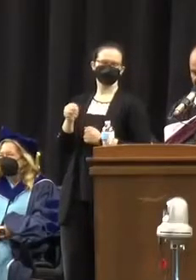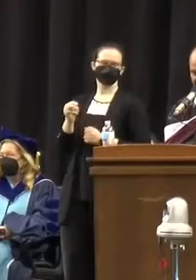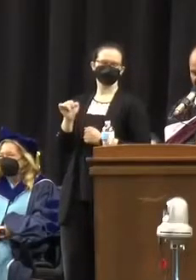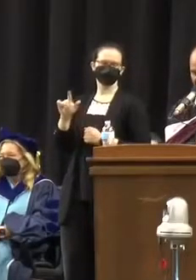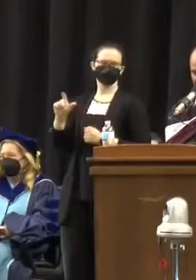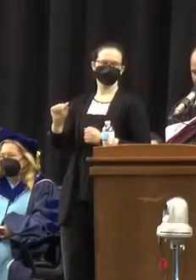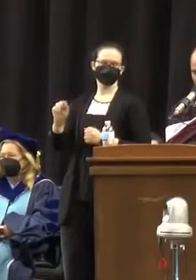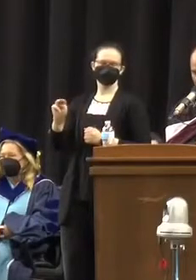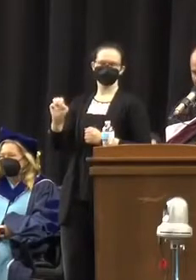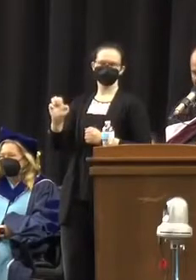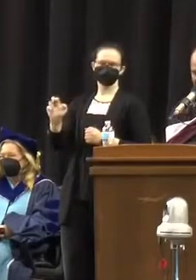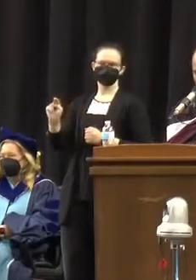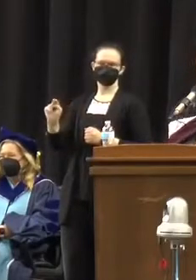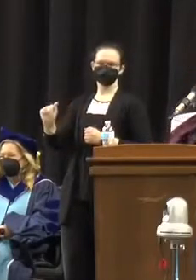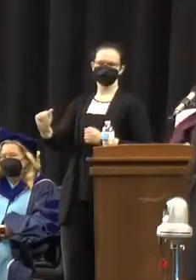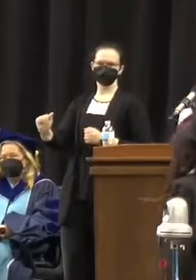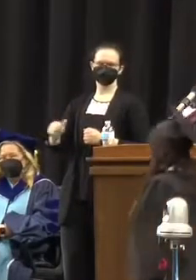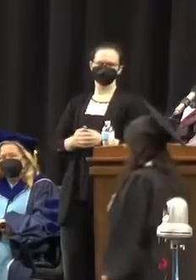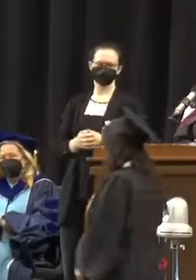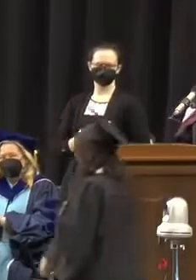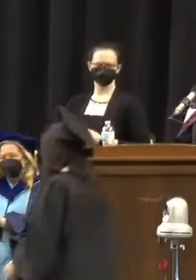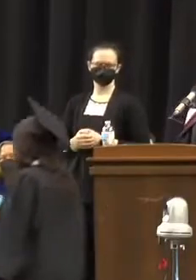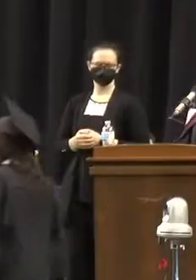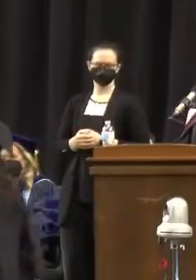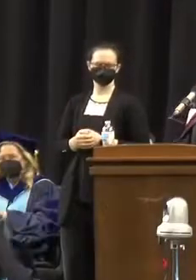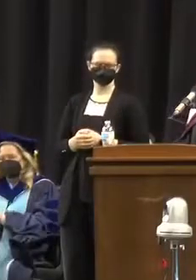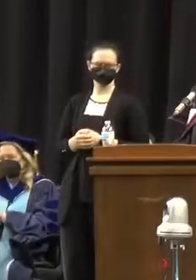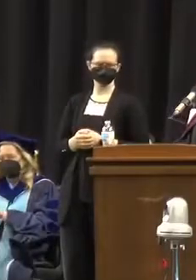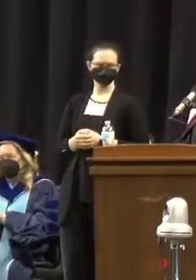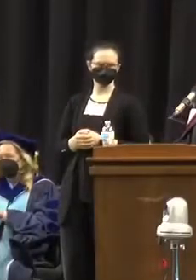Pamela Jacqueline Mena.